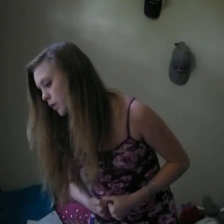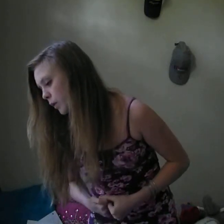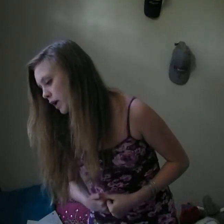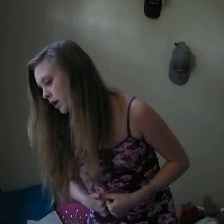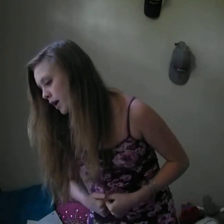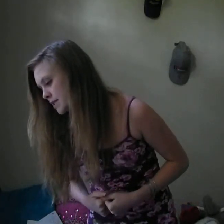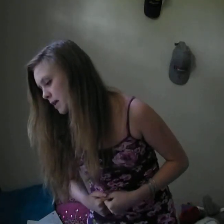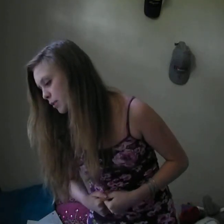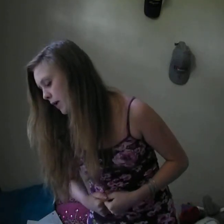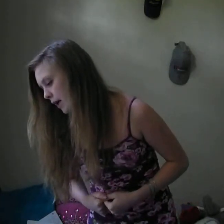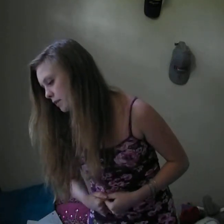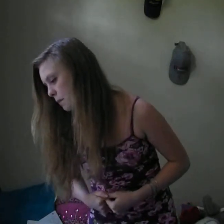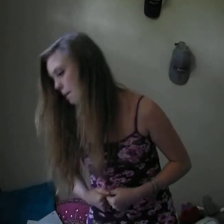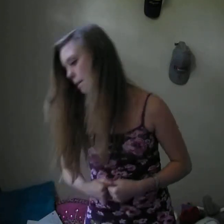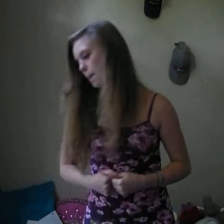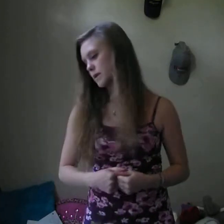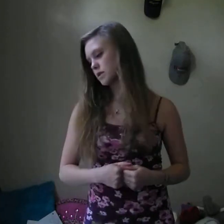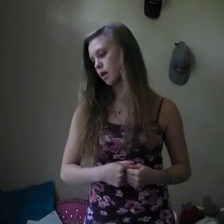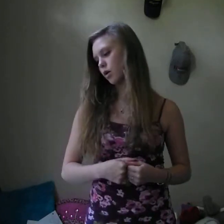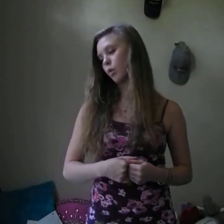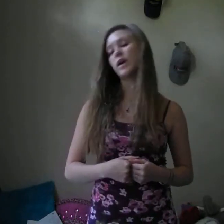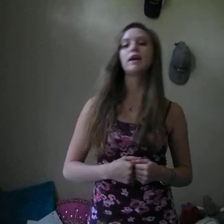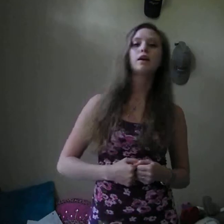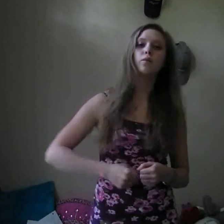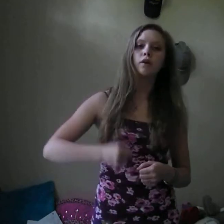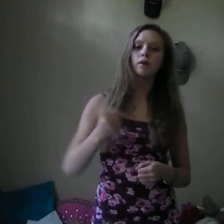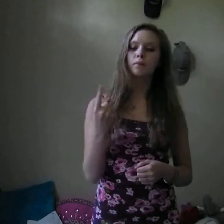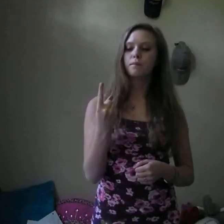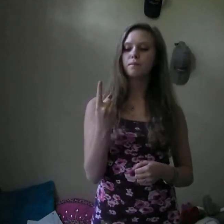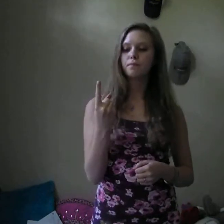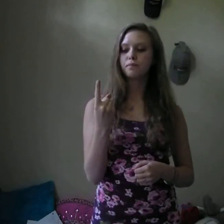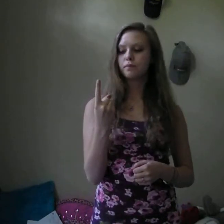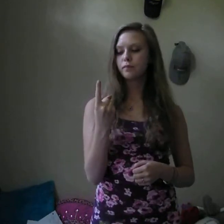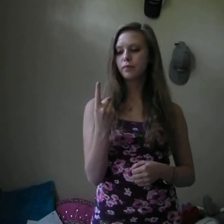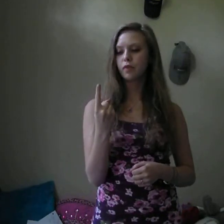We cannot separate, so we